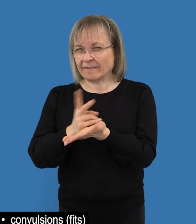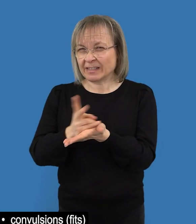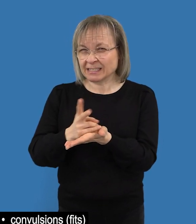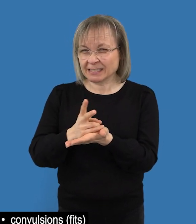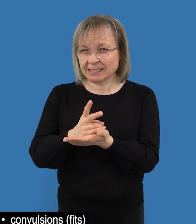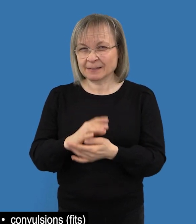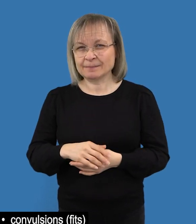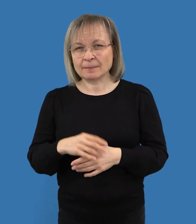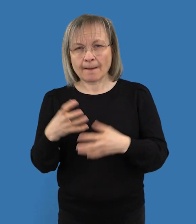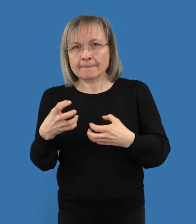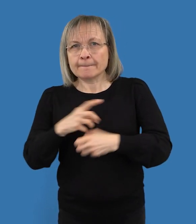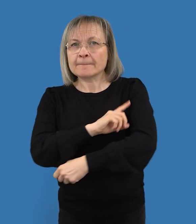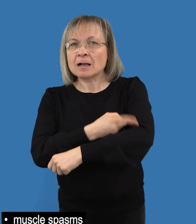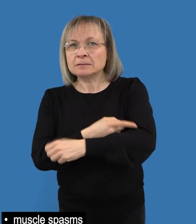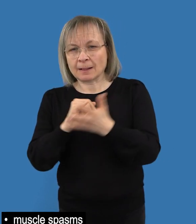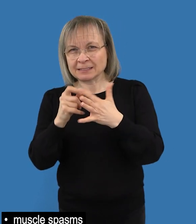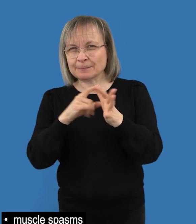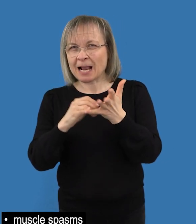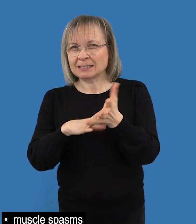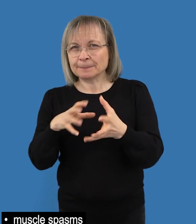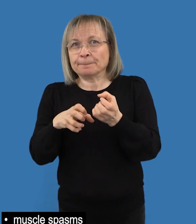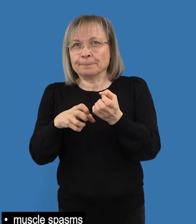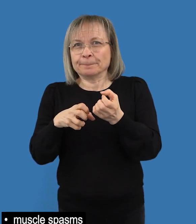convulsions, fits, muscle spasms.